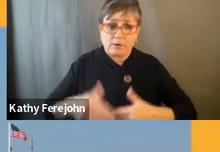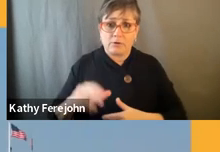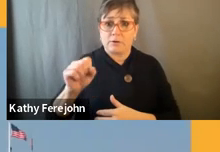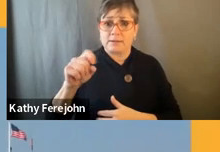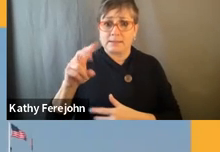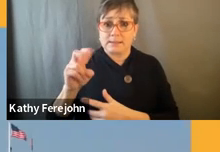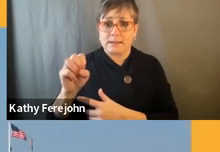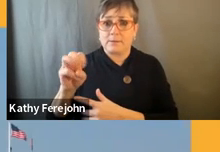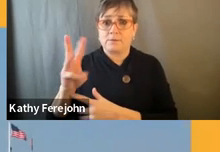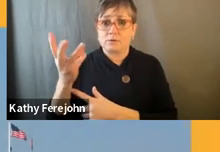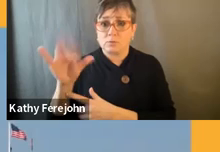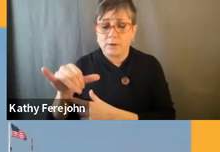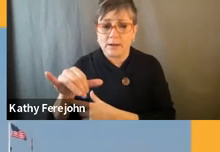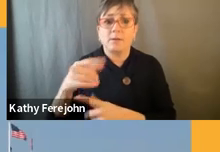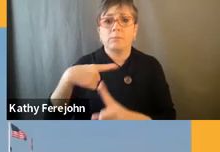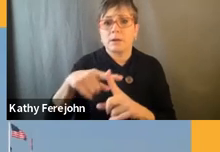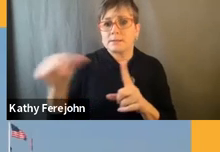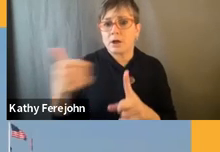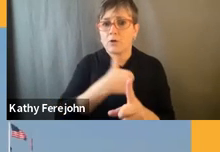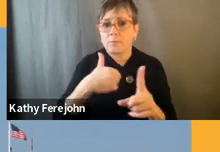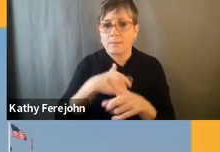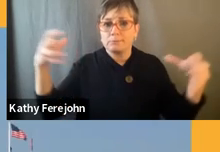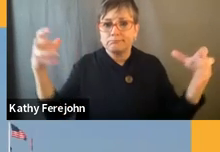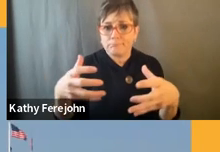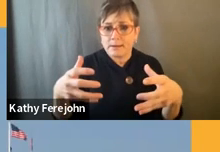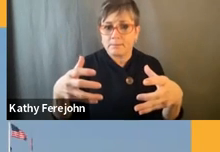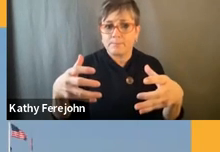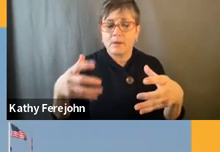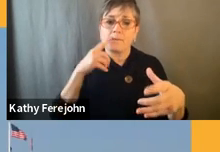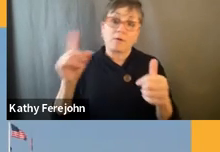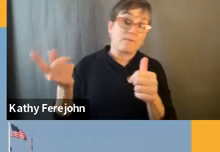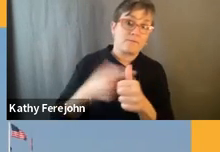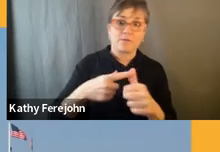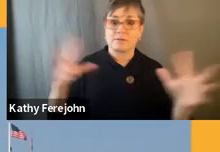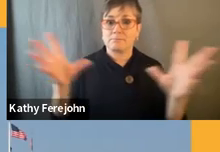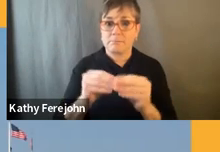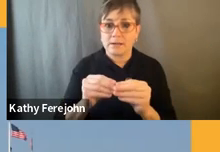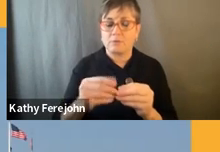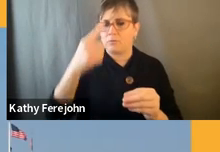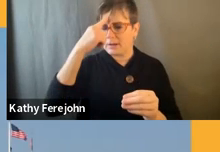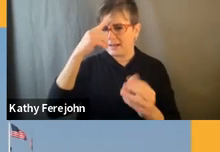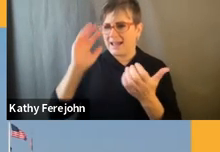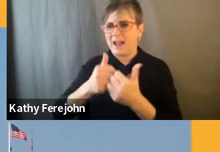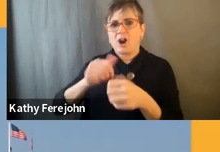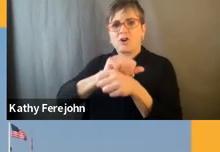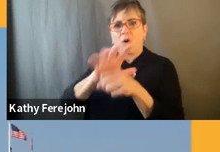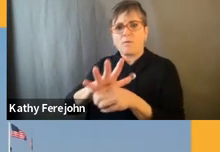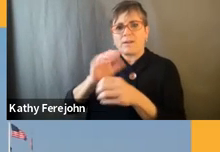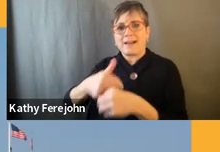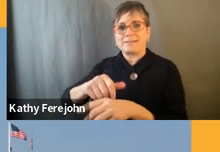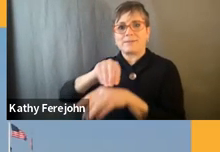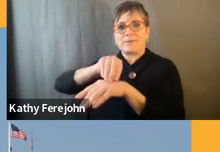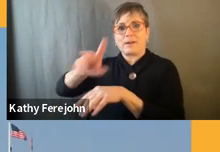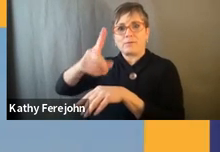disability community met for the inaugural meeting of the caucus to discuss the impact of COVID-19 on people with disabilities. With the